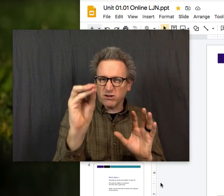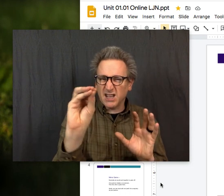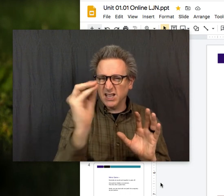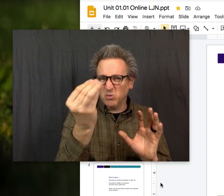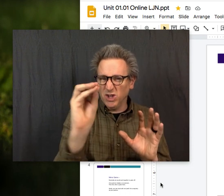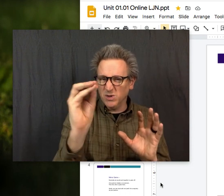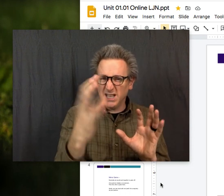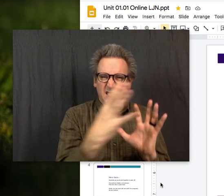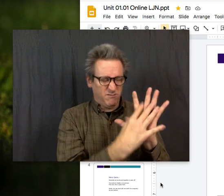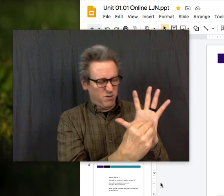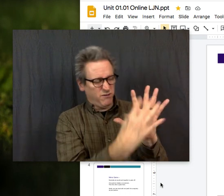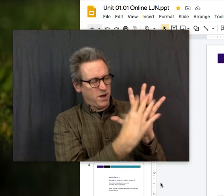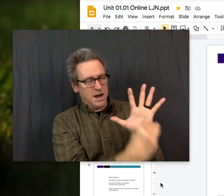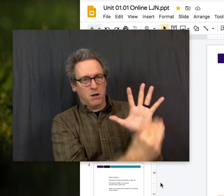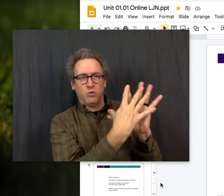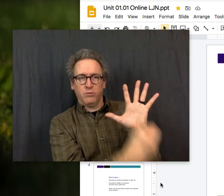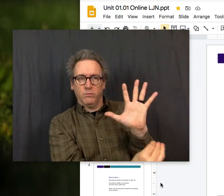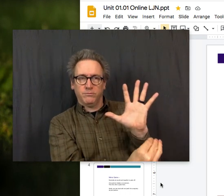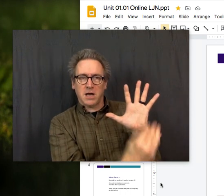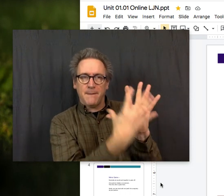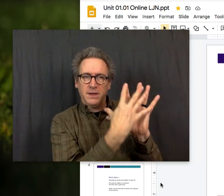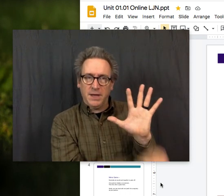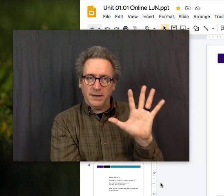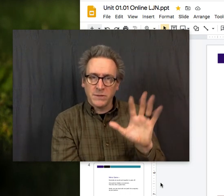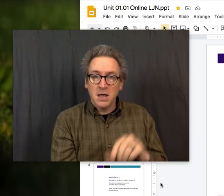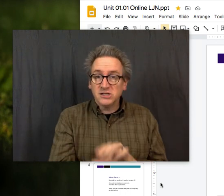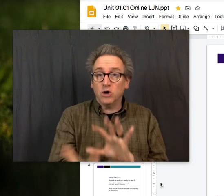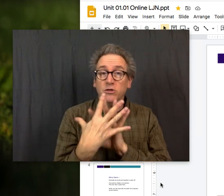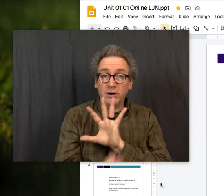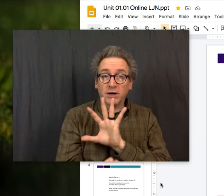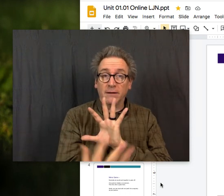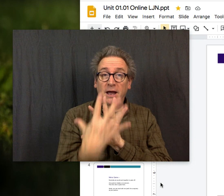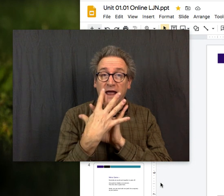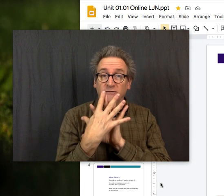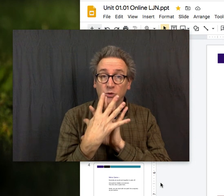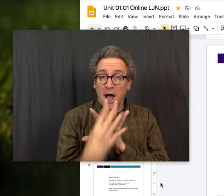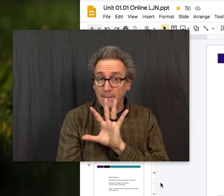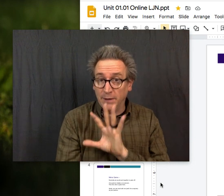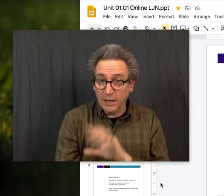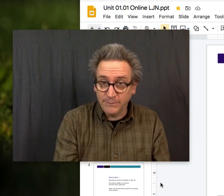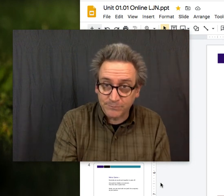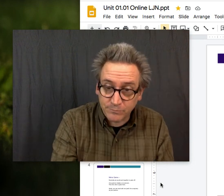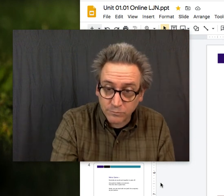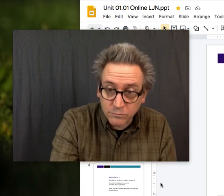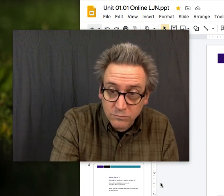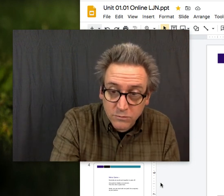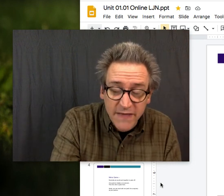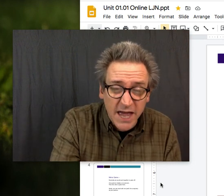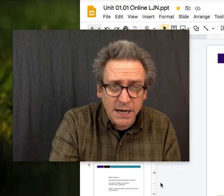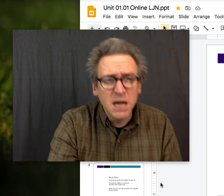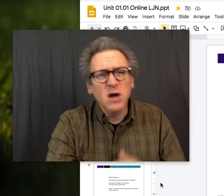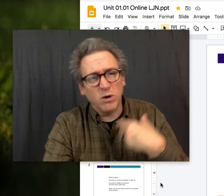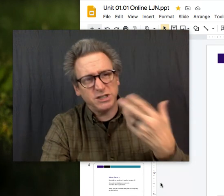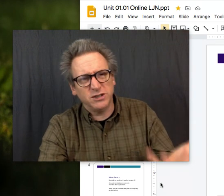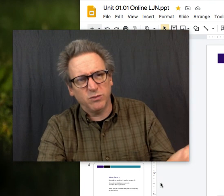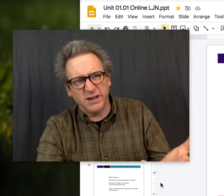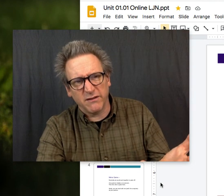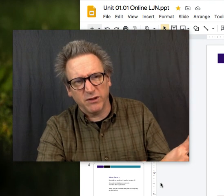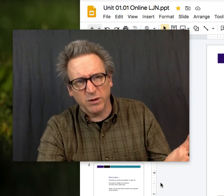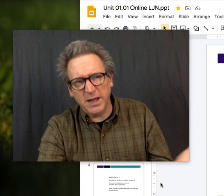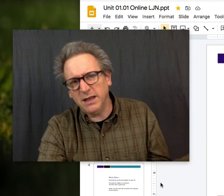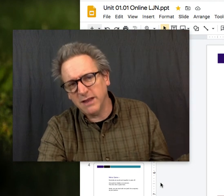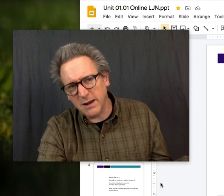other signs will use this, but for right now, copy me. So the mirror game, I'd have you copy me. And then once we've